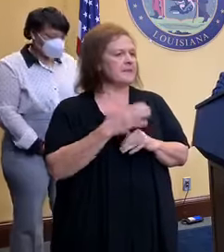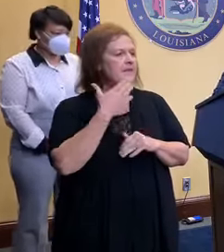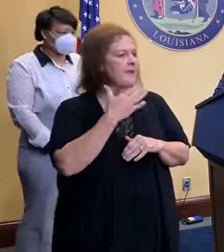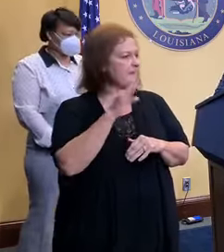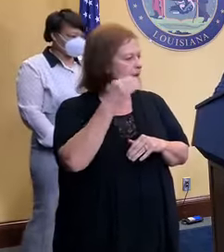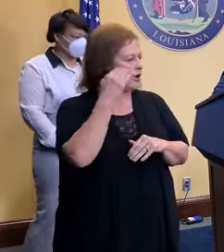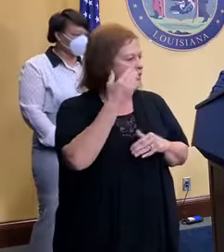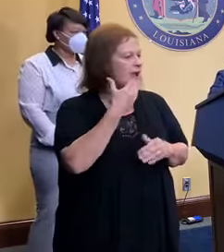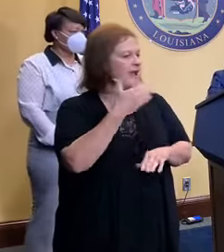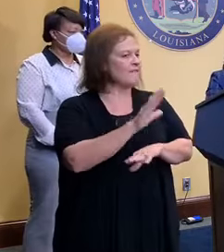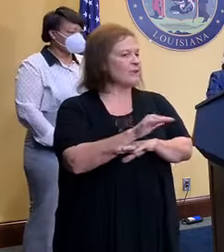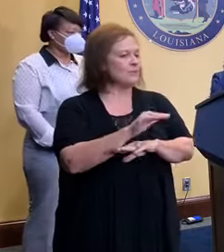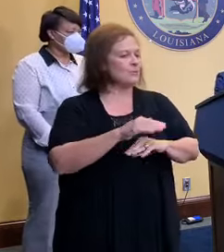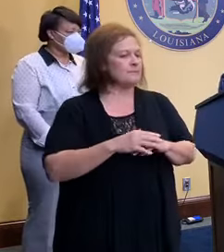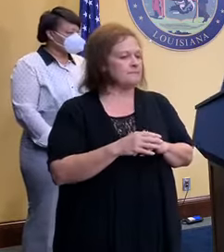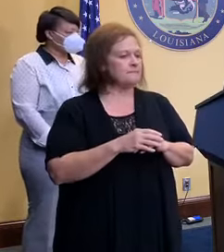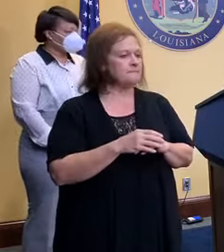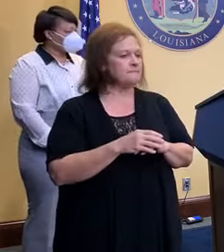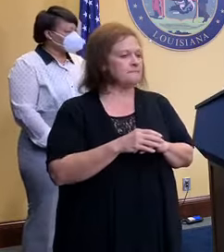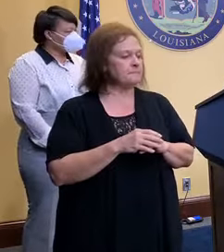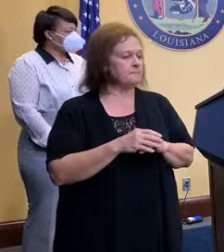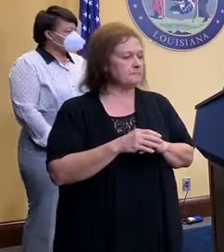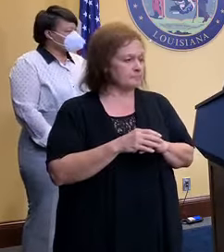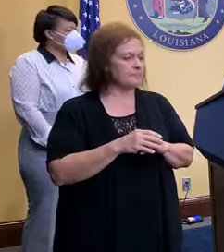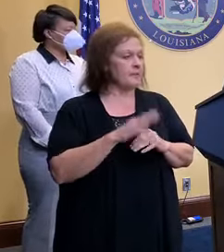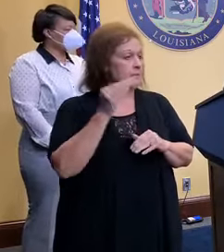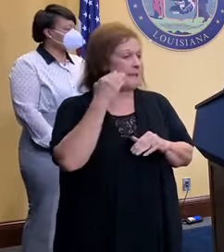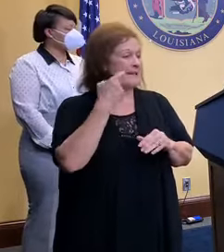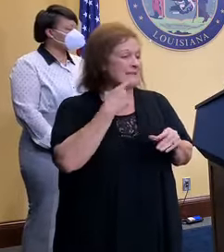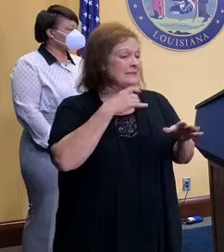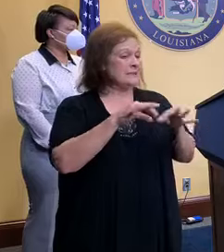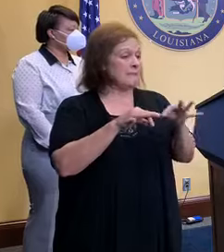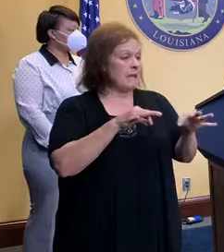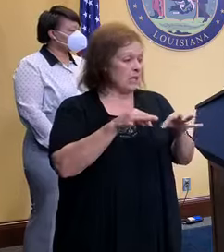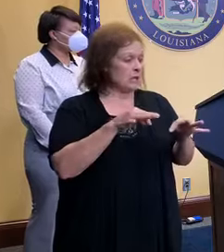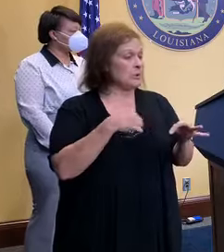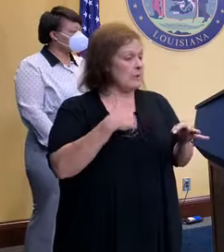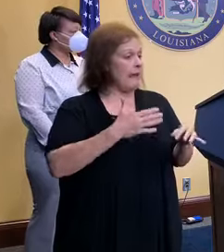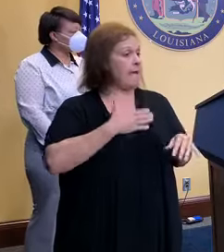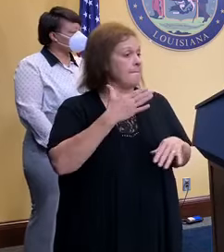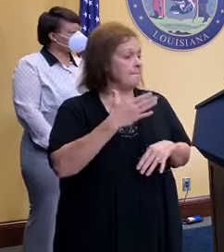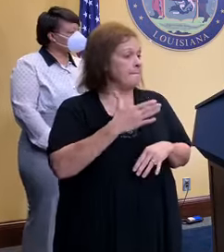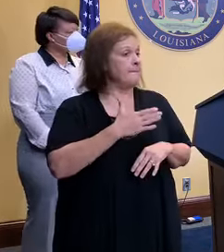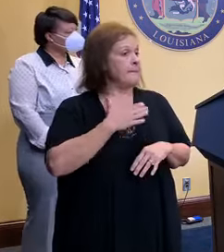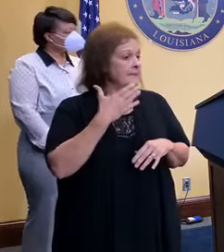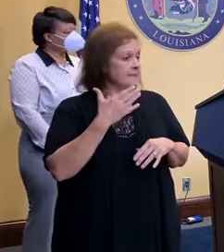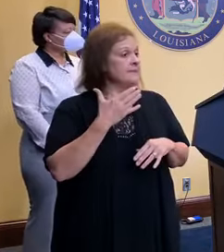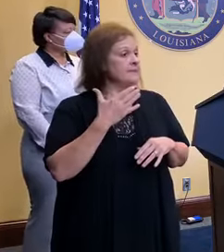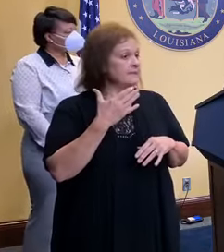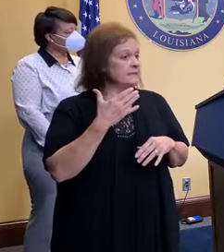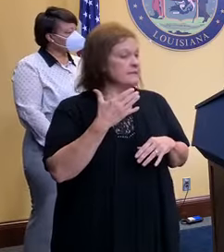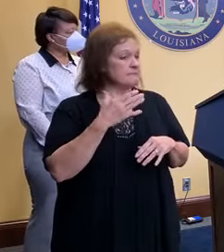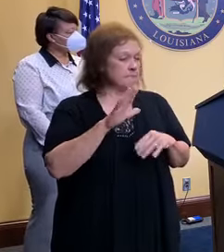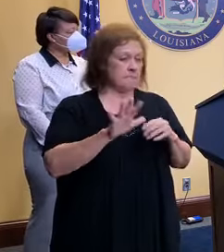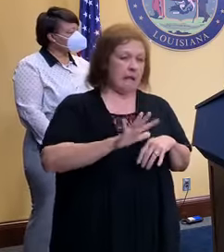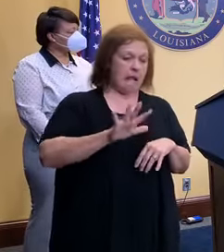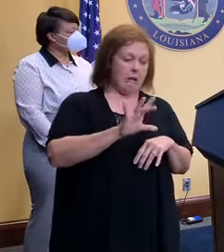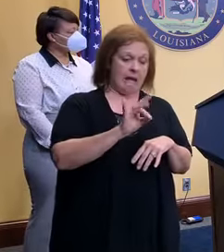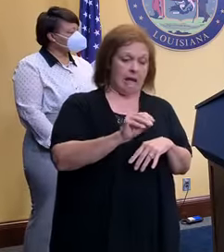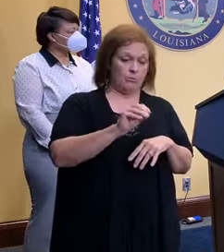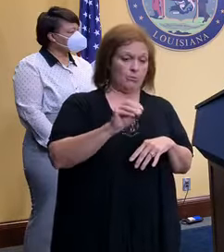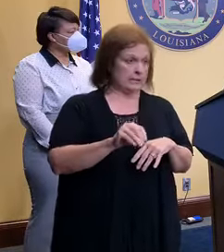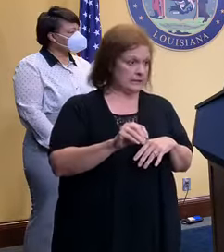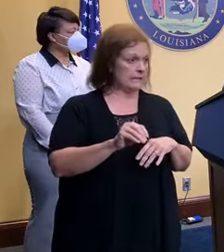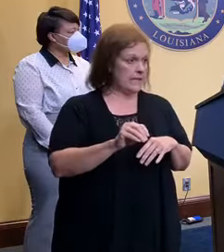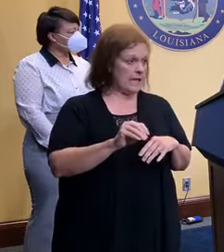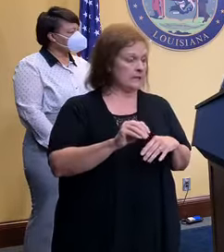Thank you, Mayor. Good afternoon. As Mayor said, we are pleased to have recovered about 80% of our